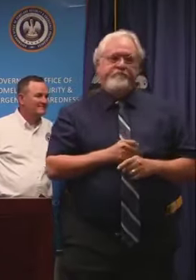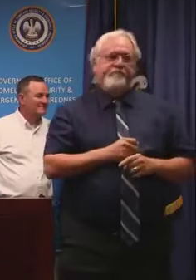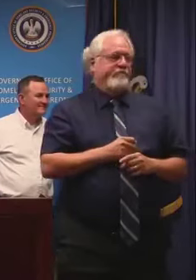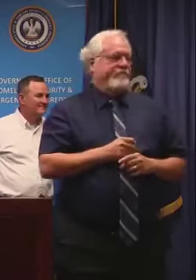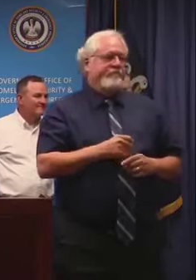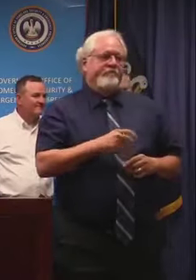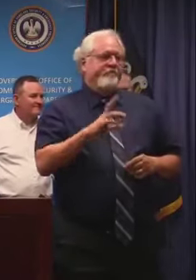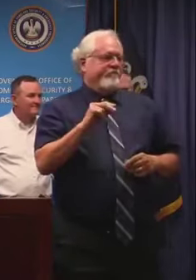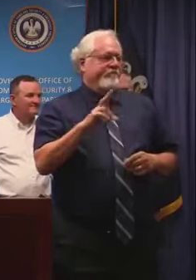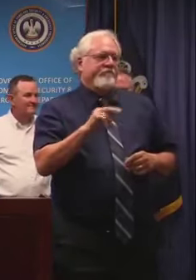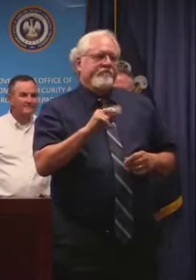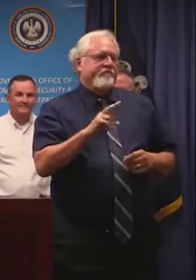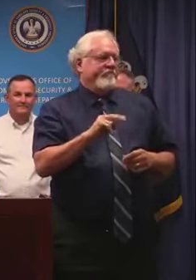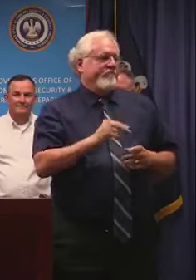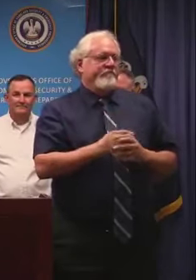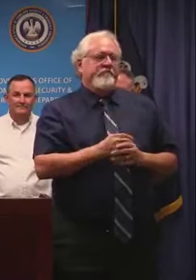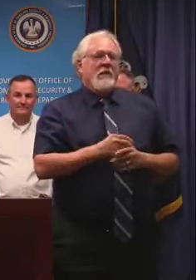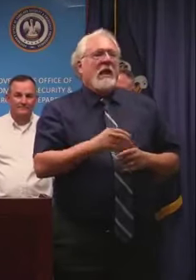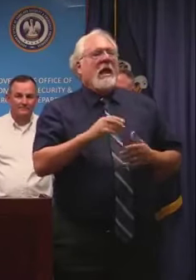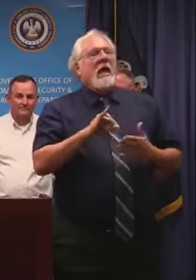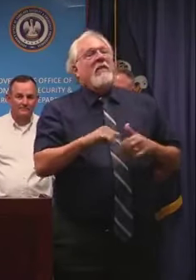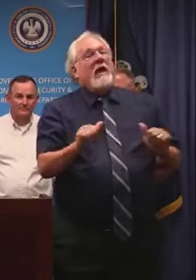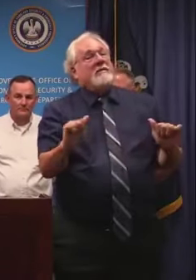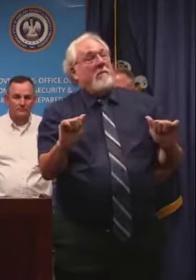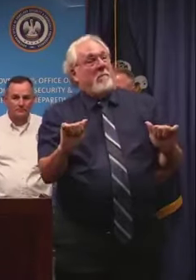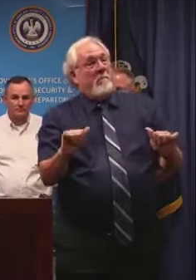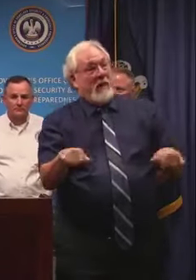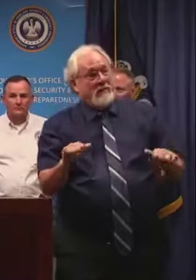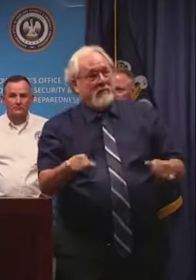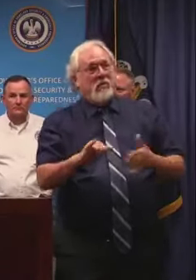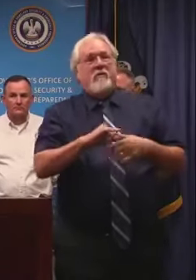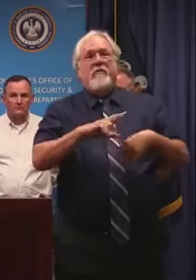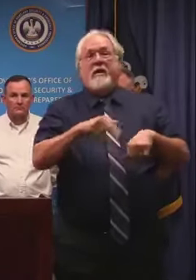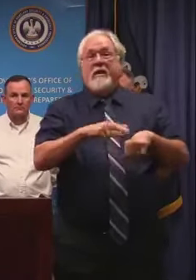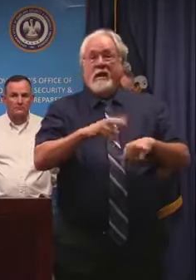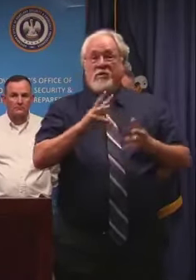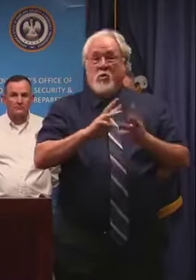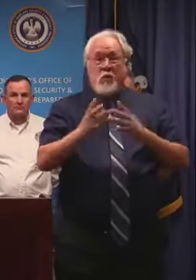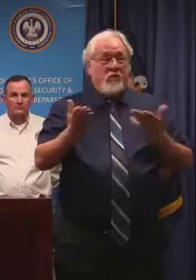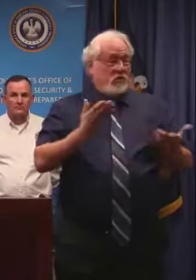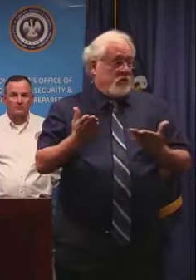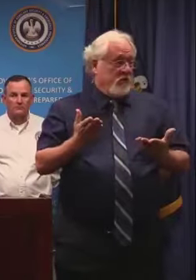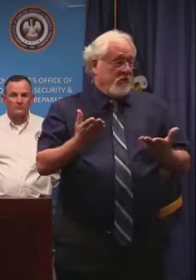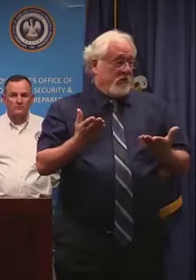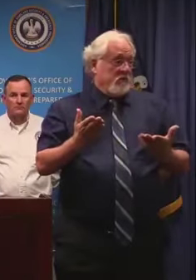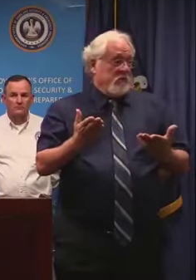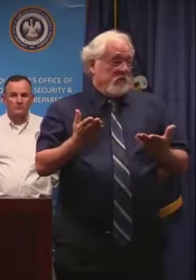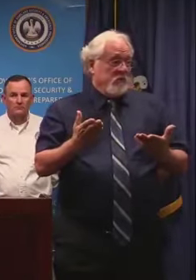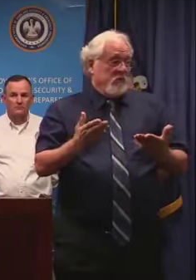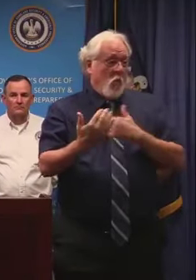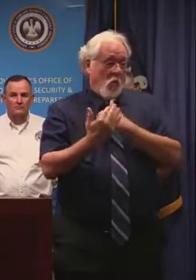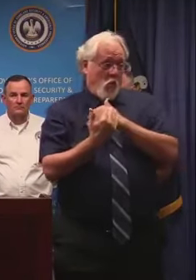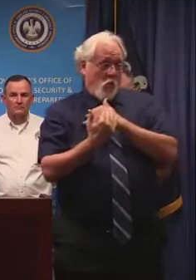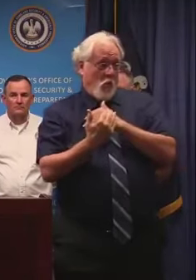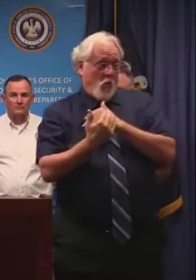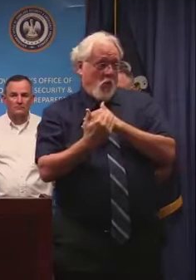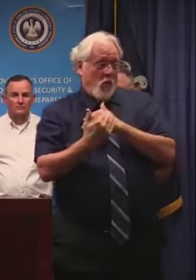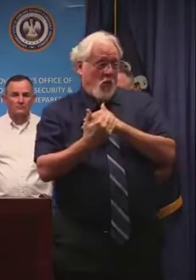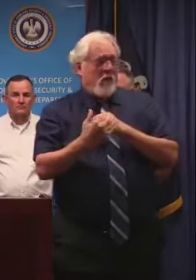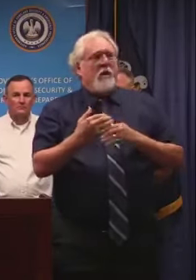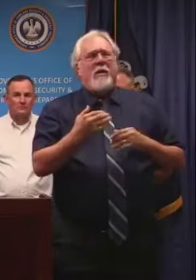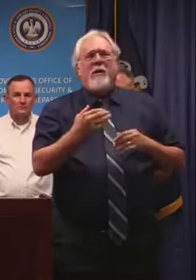Louisiana? No, that is a possibility that the National Weather Service warned us about.